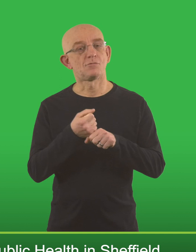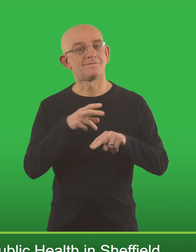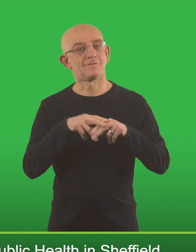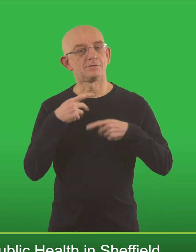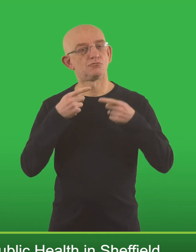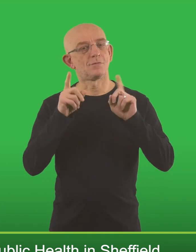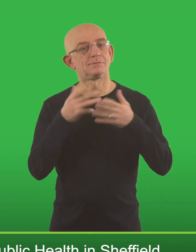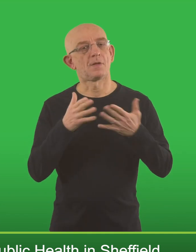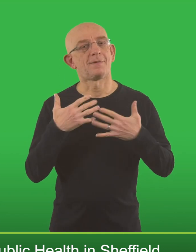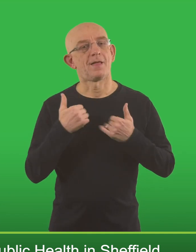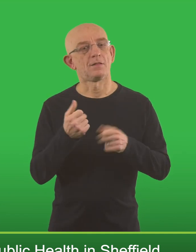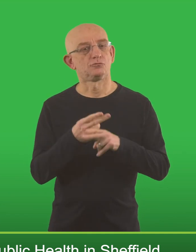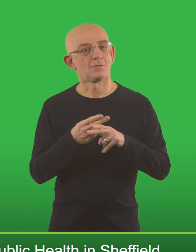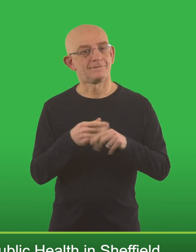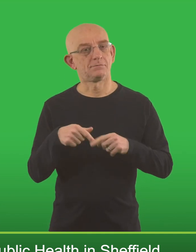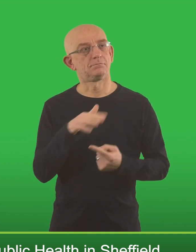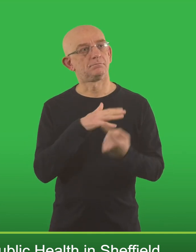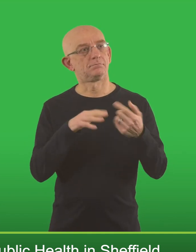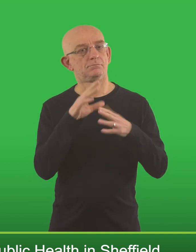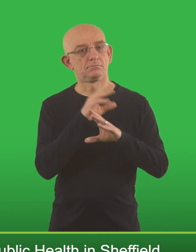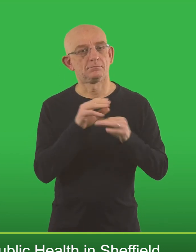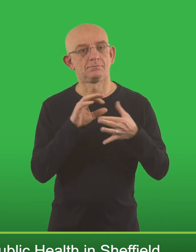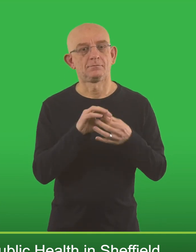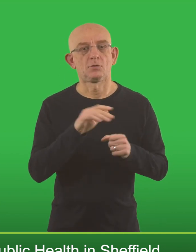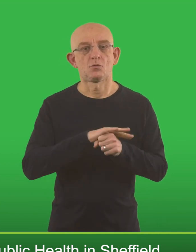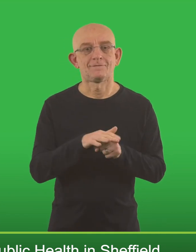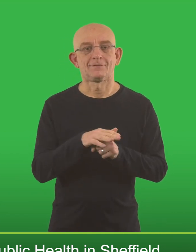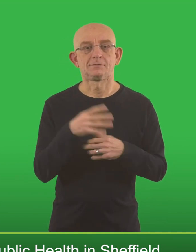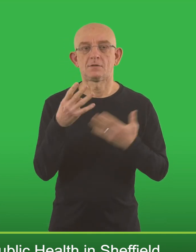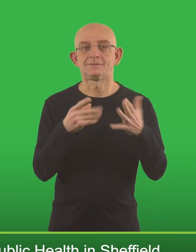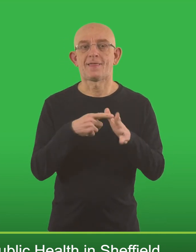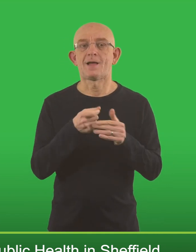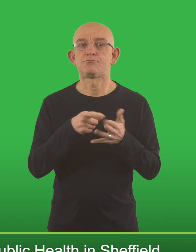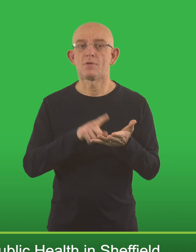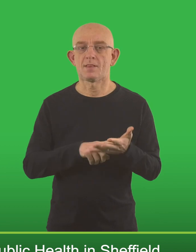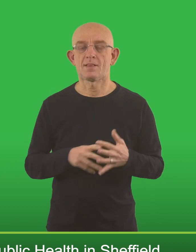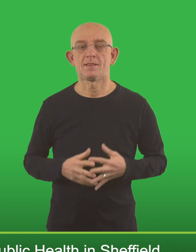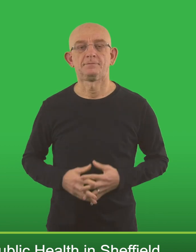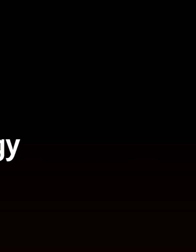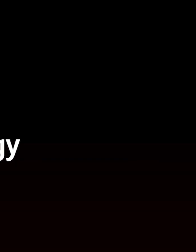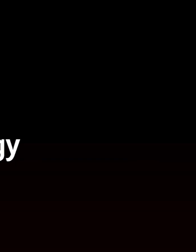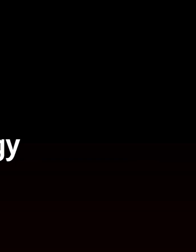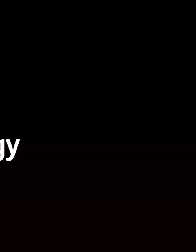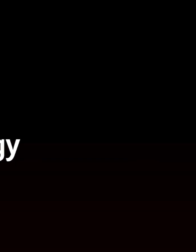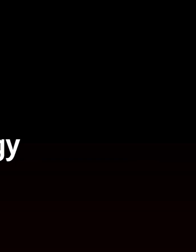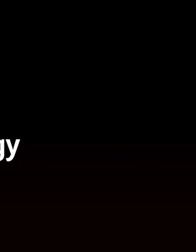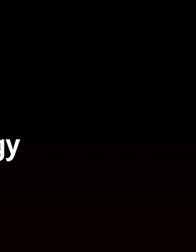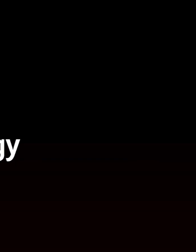Hi, my name is Greg Fell. I'm Director of Public Health in Sheffield. This is the situation report for COVID-19 dated 19th of April.